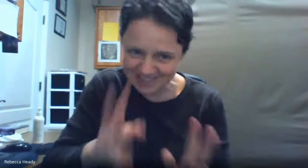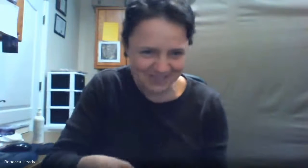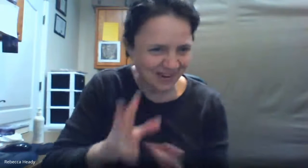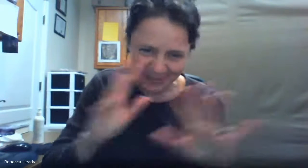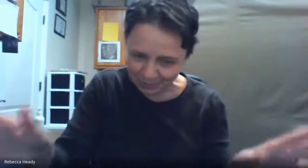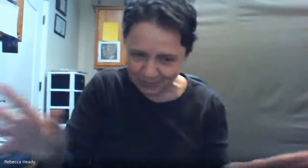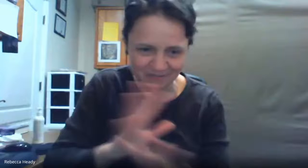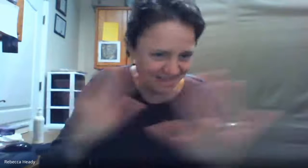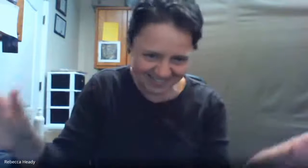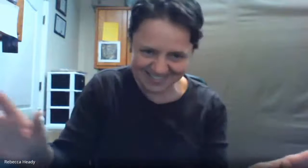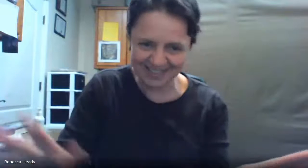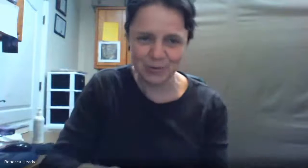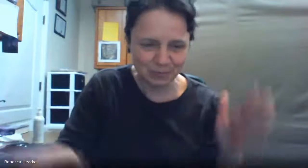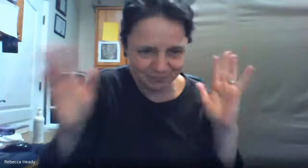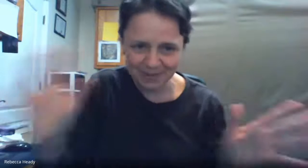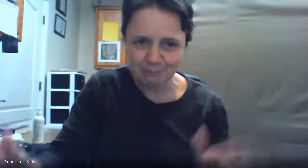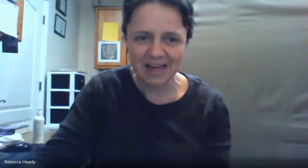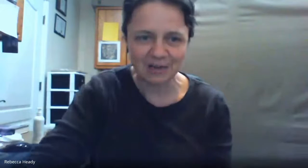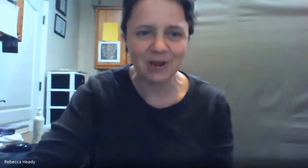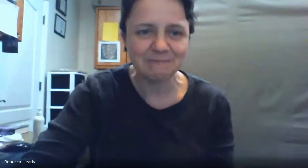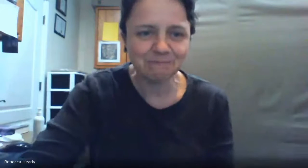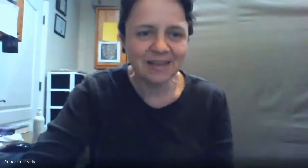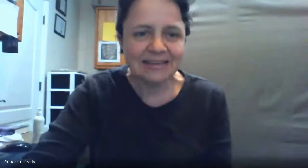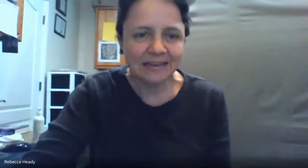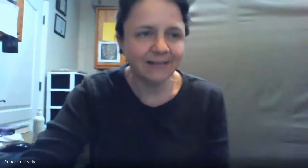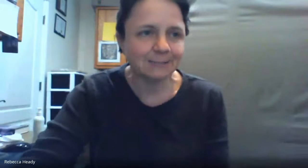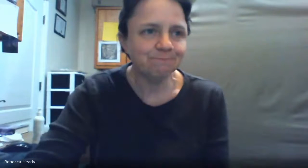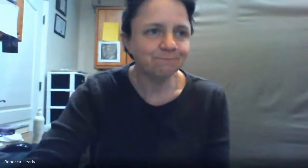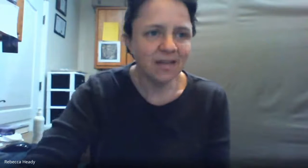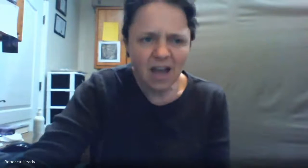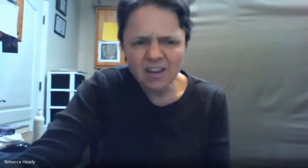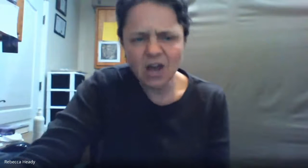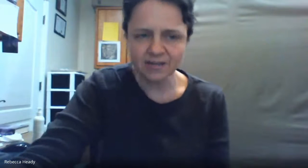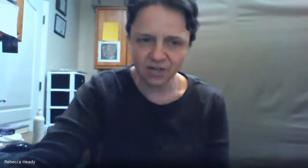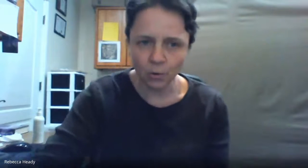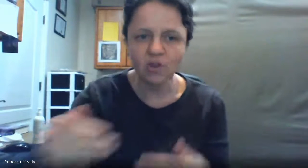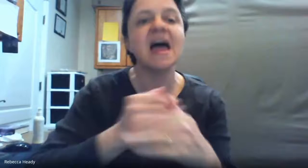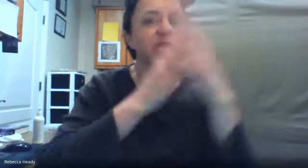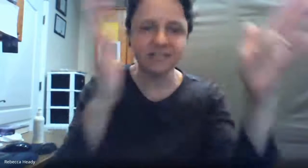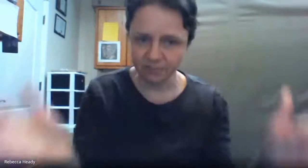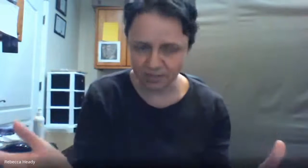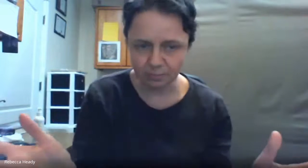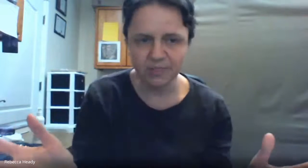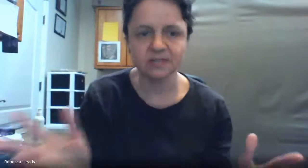blunt, very literal. Everything's, black and white. Not in general, not every deaf person, because